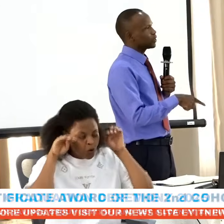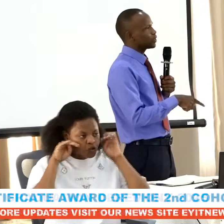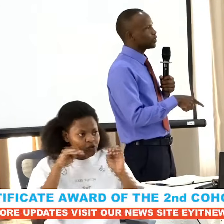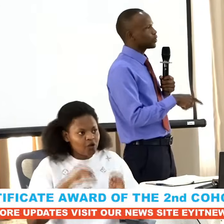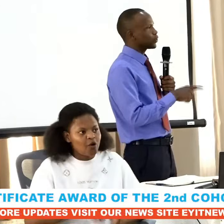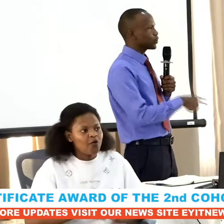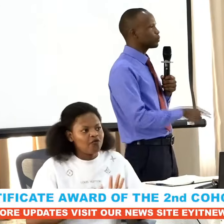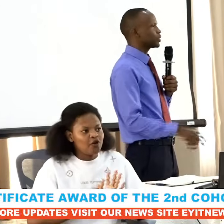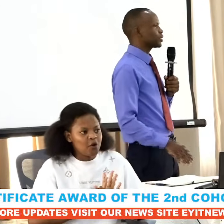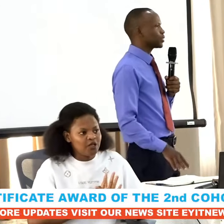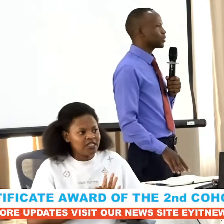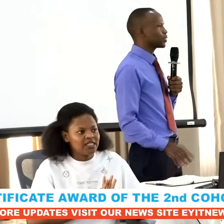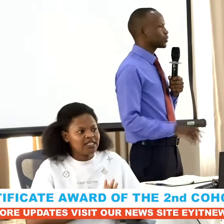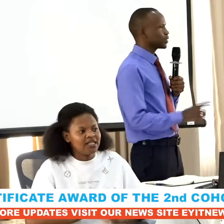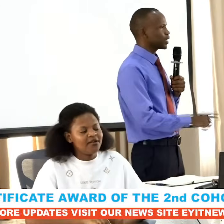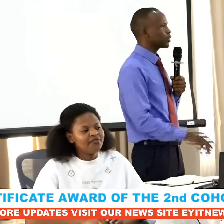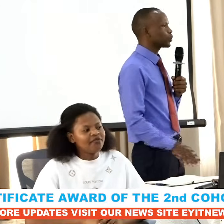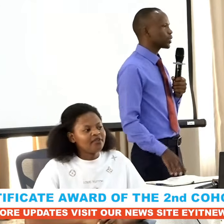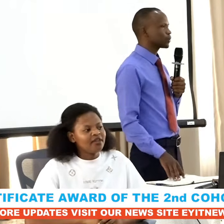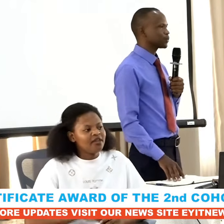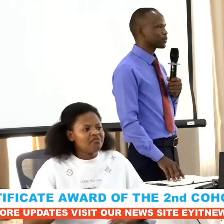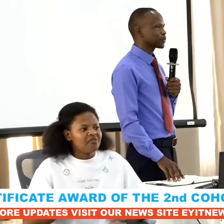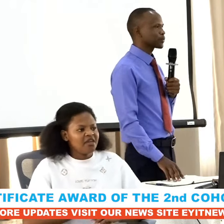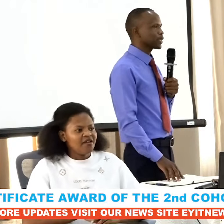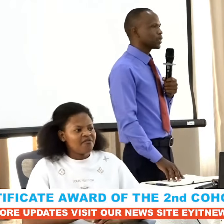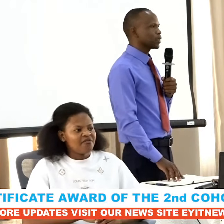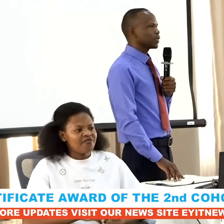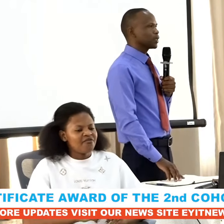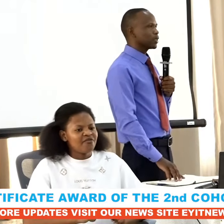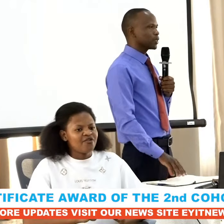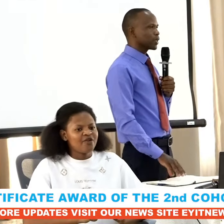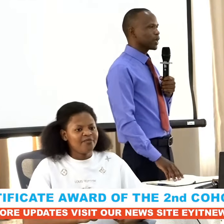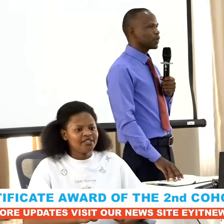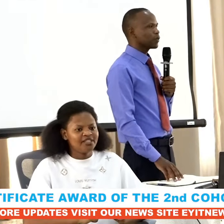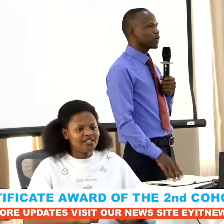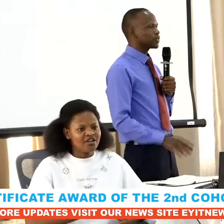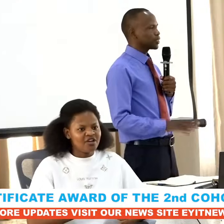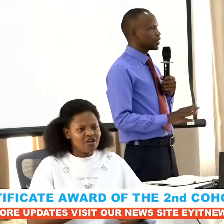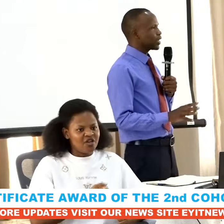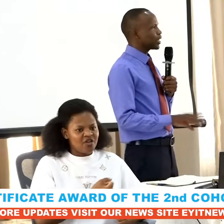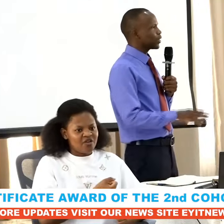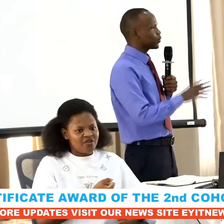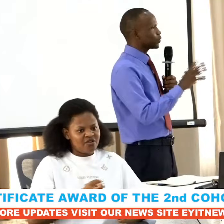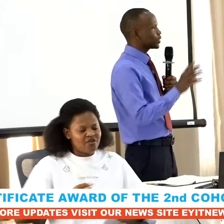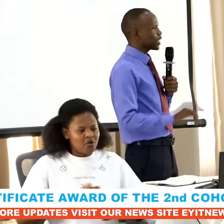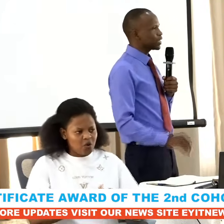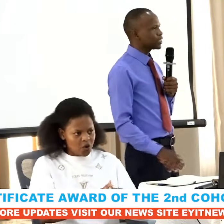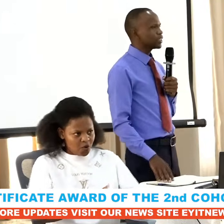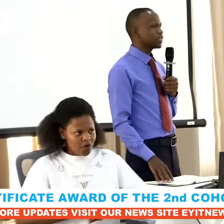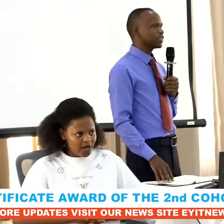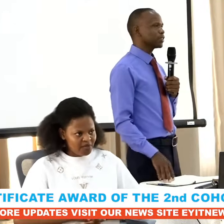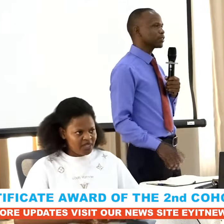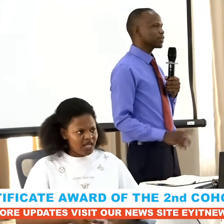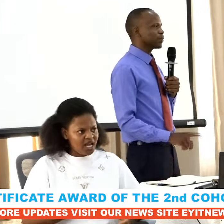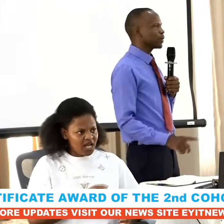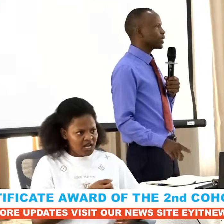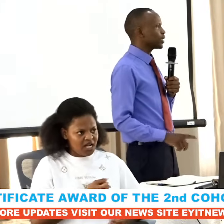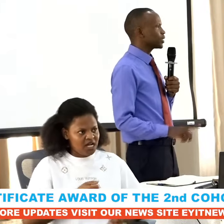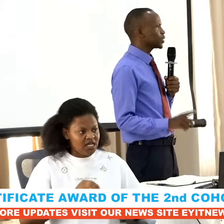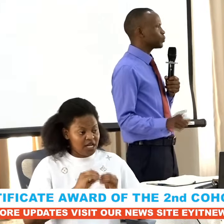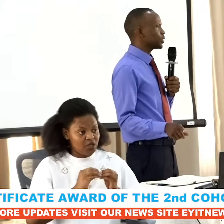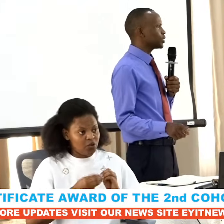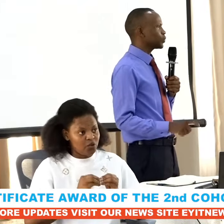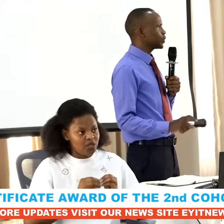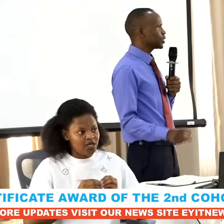had raped their daughter. And the girl was there, all signing. The man